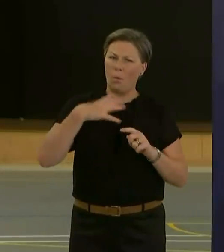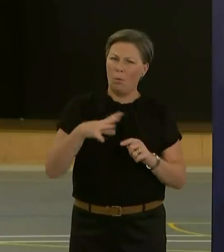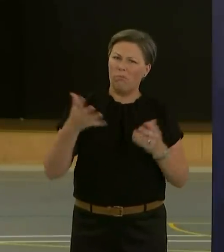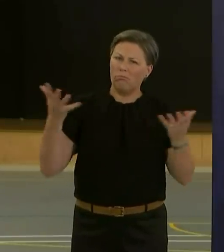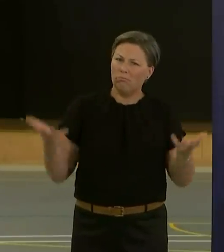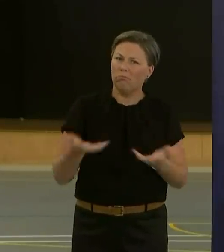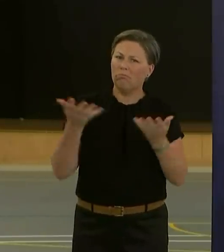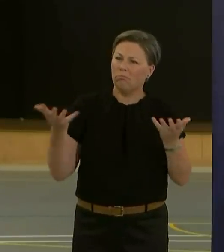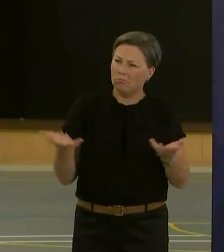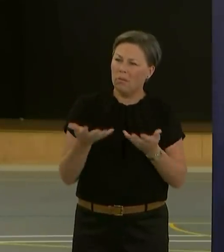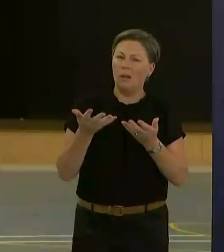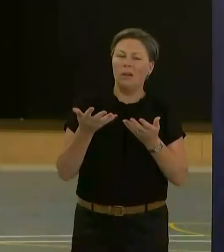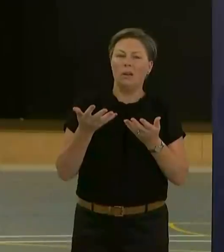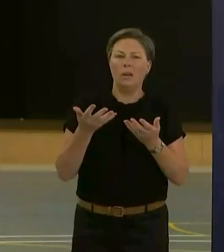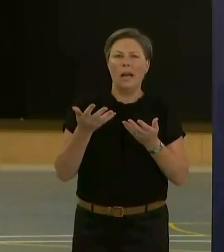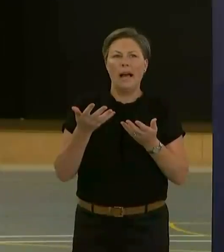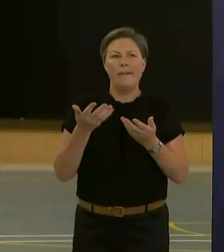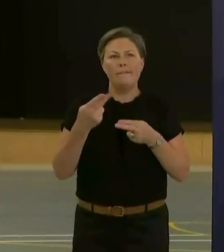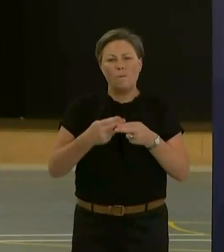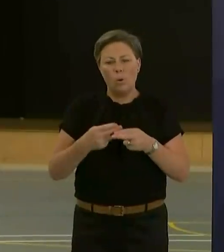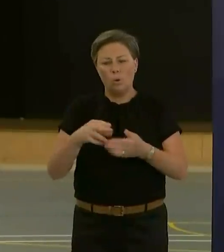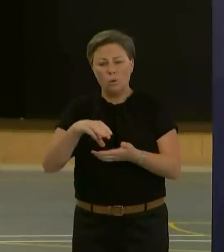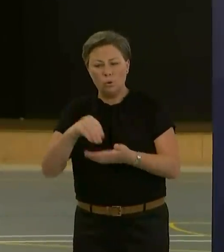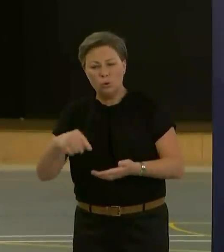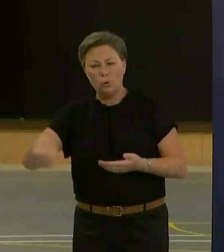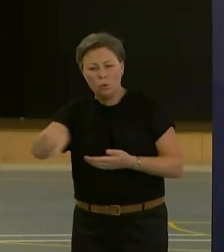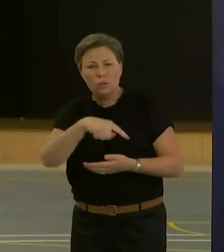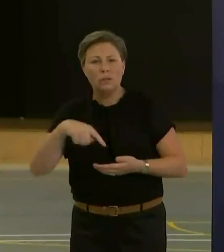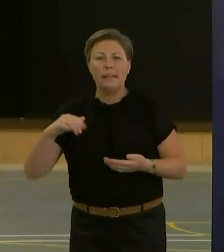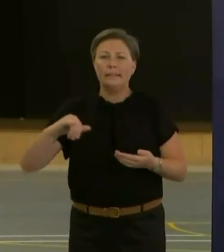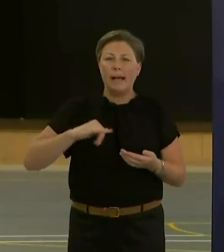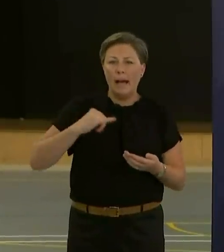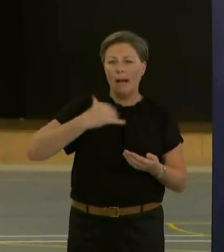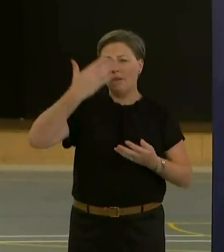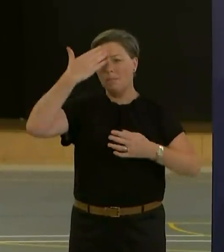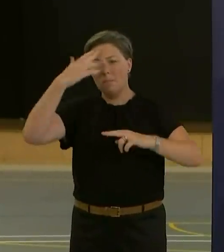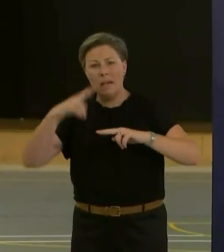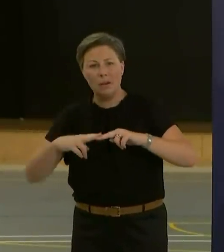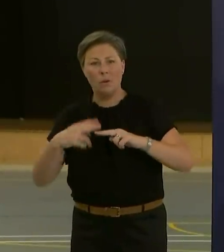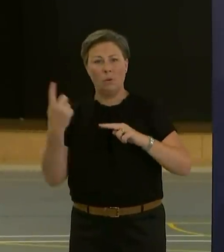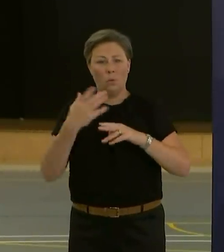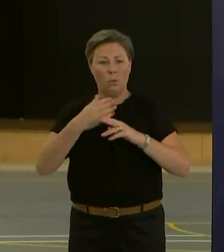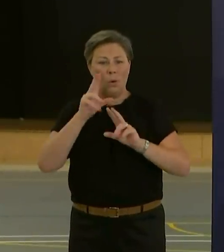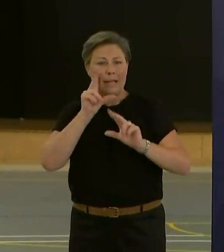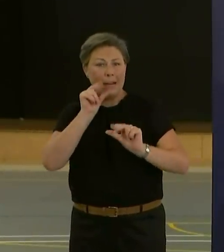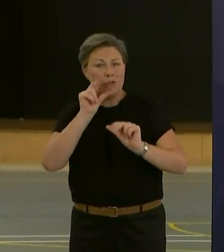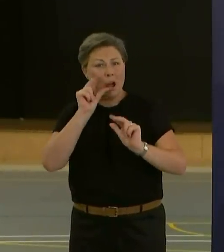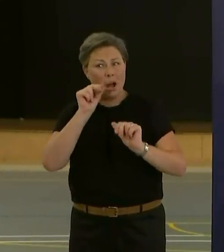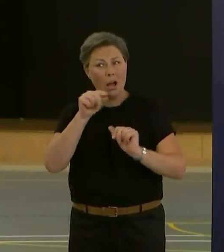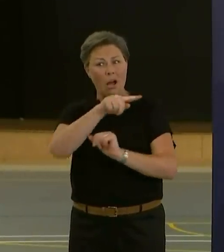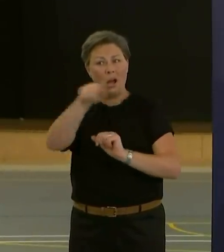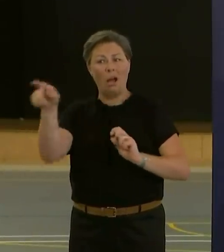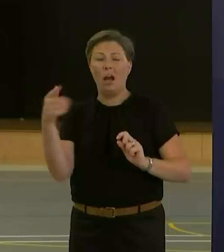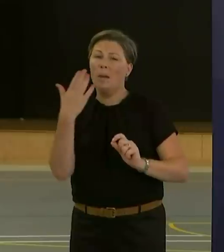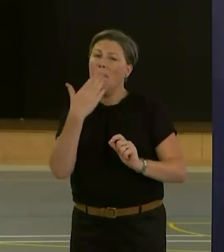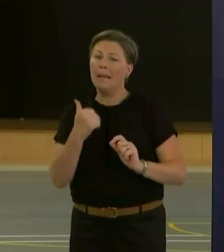the interests of the mental welfare of students, staff, parents and carers, and in the public interest, that they